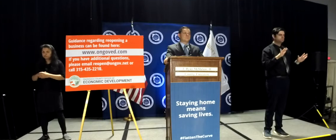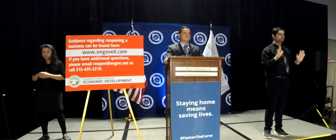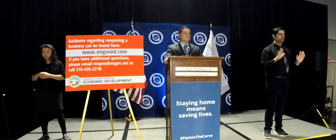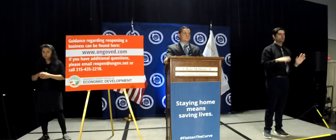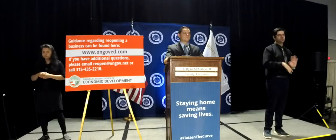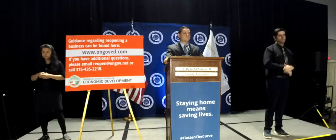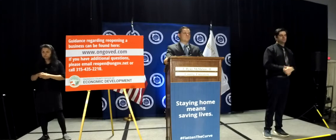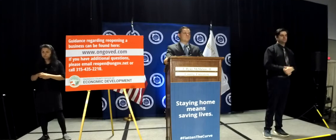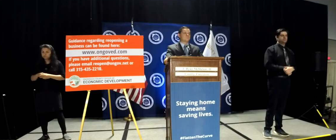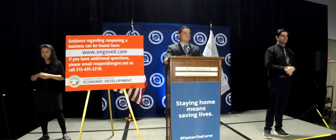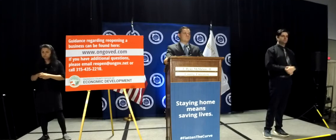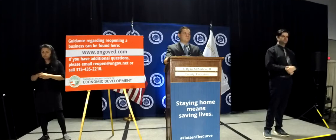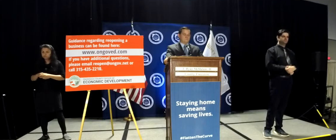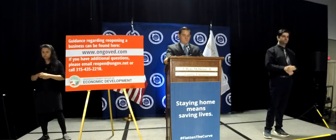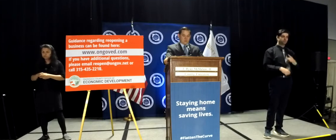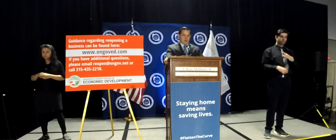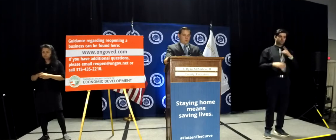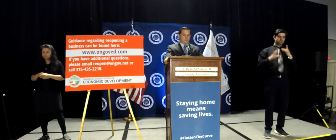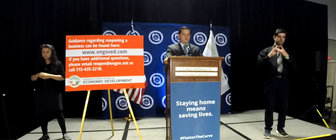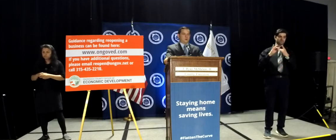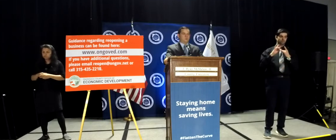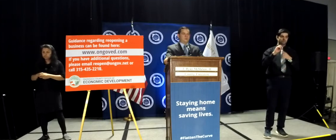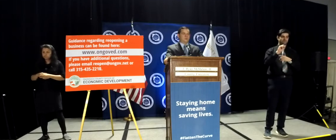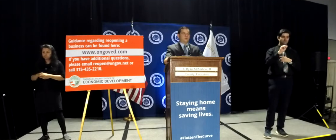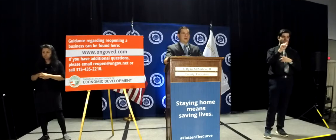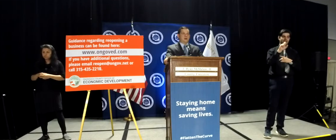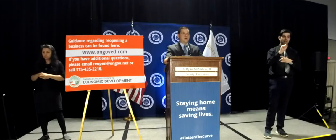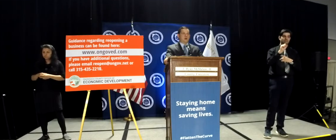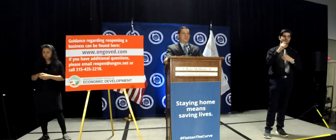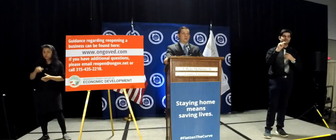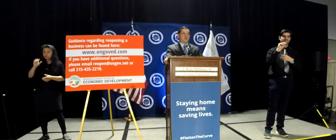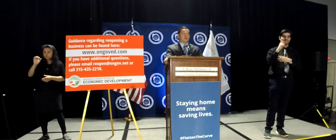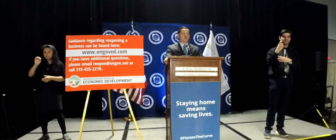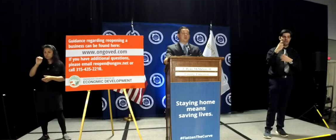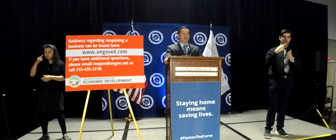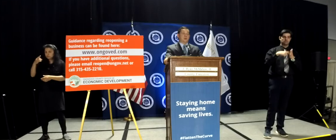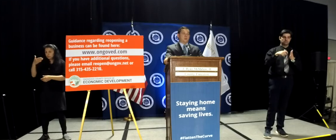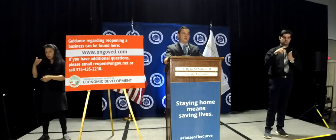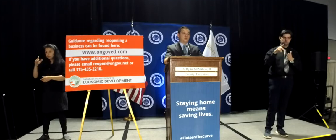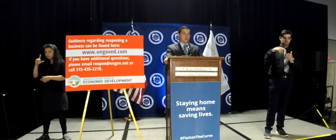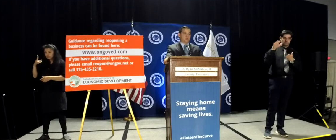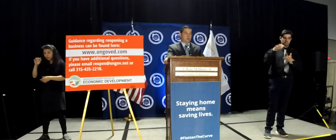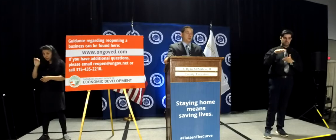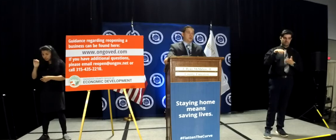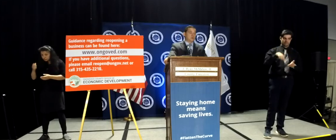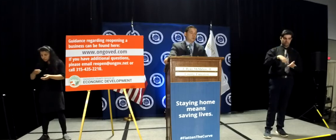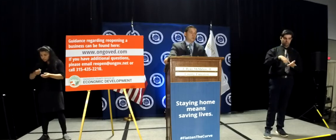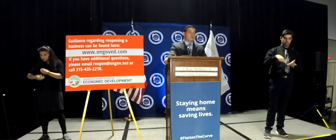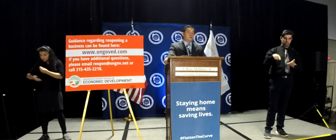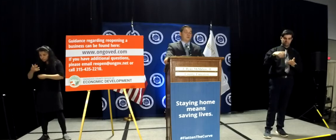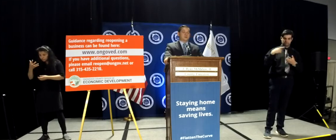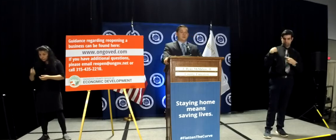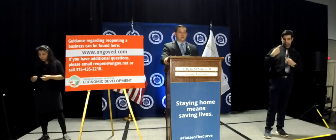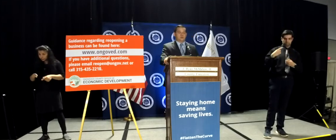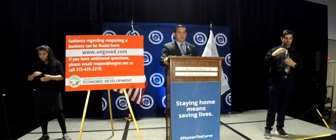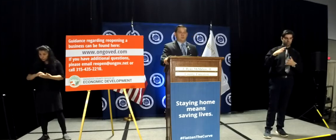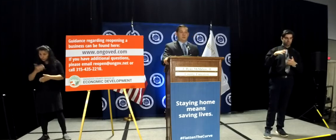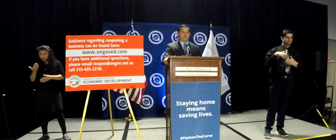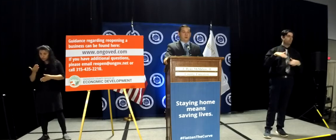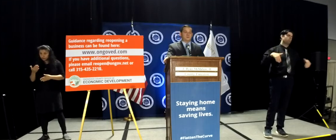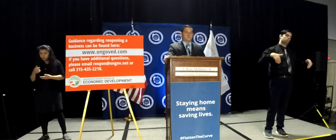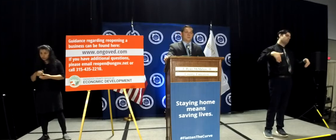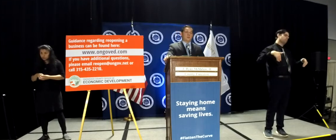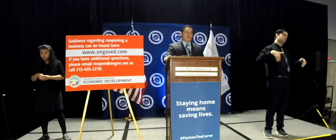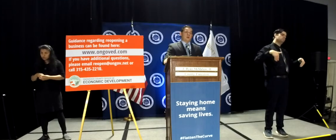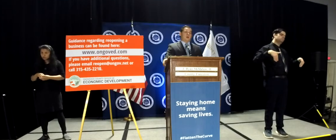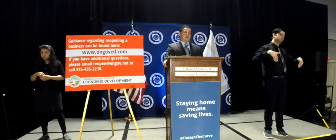sales tax payment. Did you get one this week? I don't believe so. I think we have a couple. I think we have 3 in the month of June. Fiscally, June's the big month